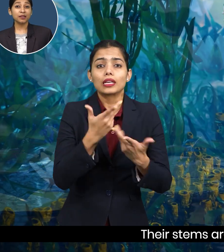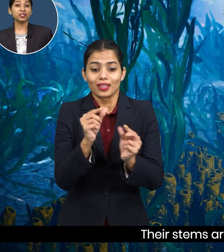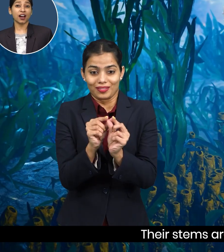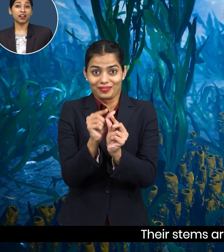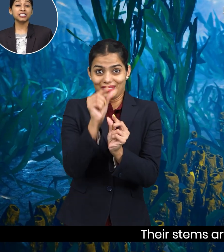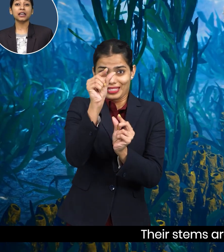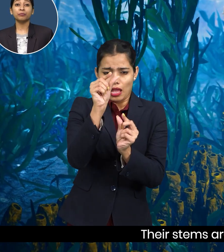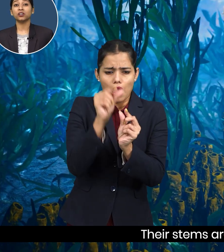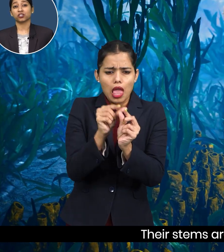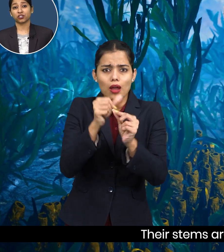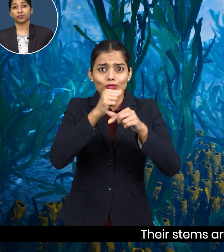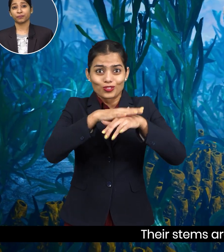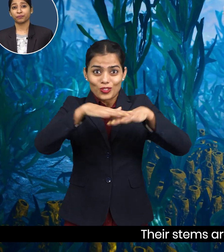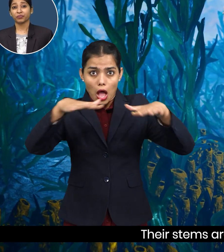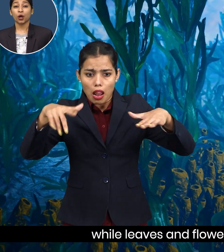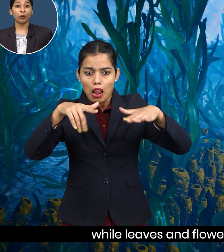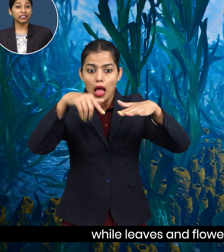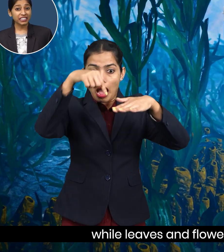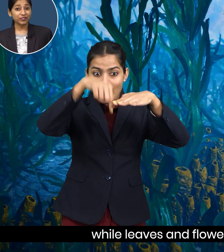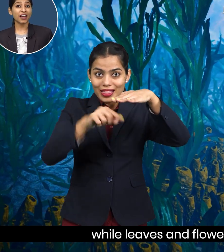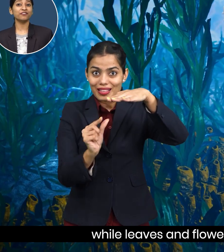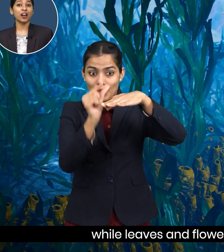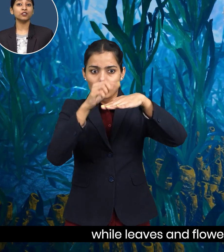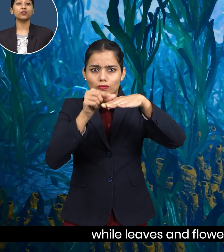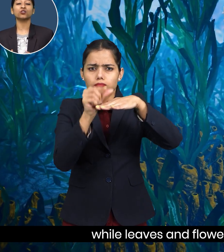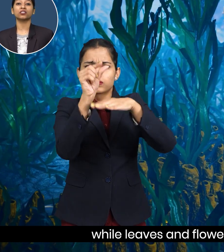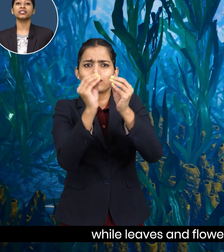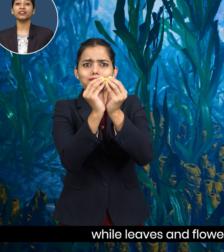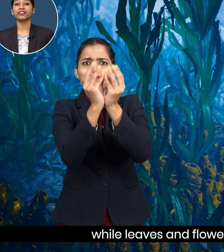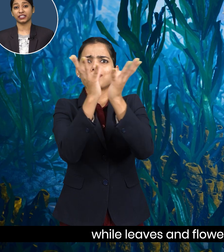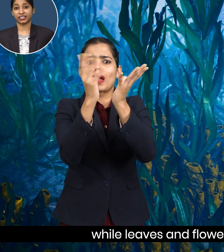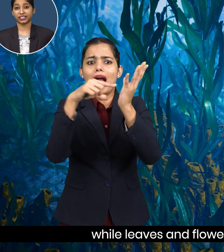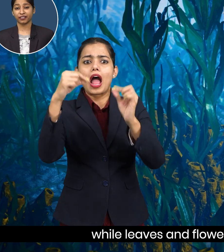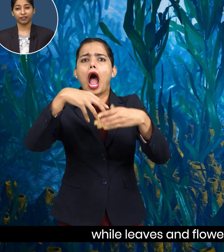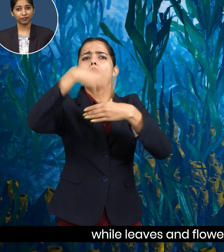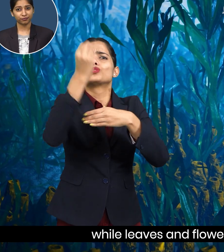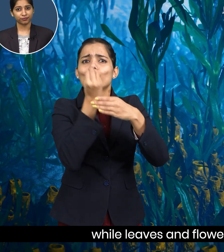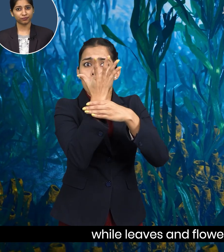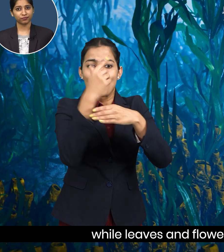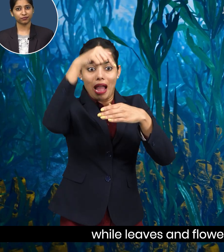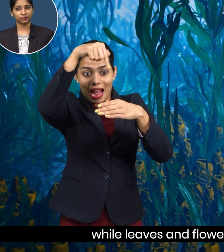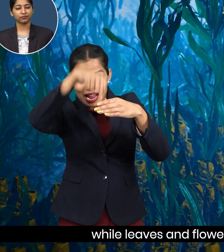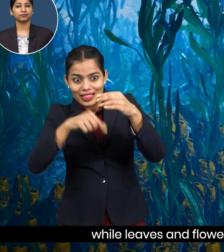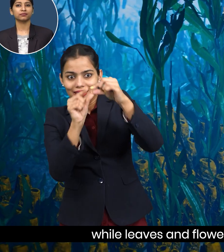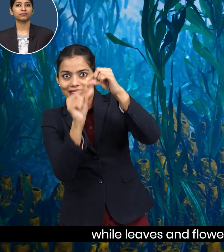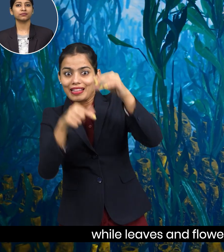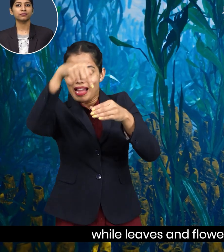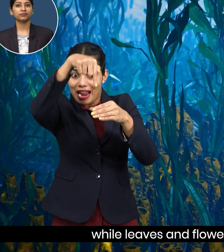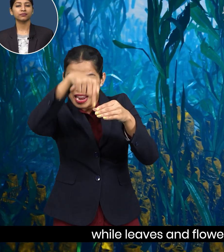Their stems are submerged, while leaves and flowers float on the surface.